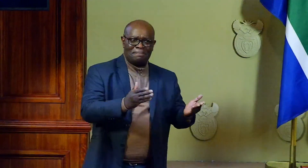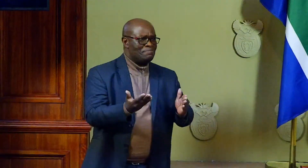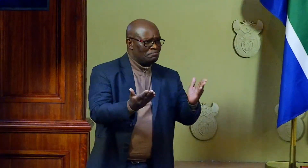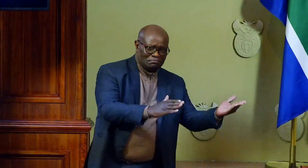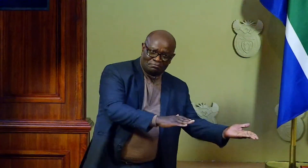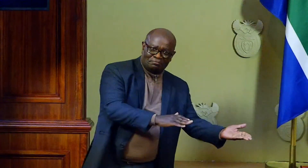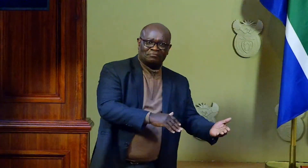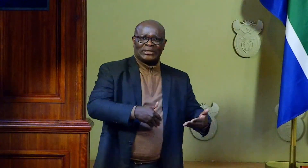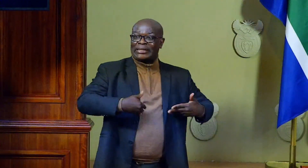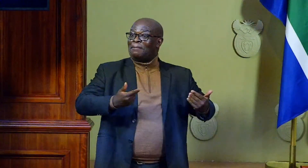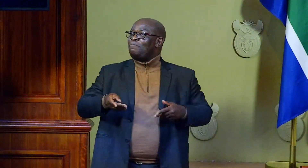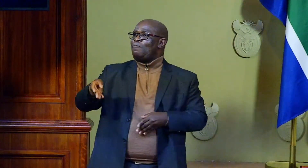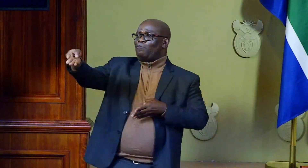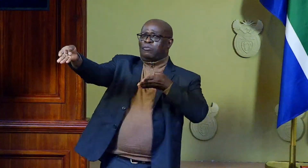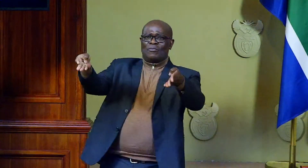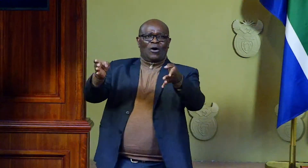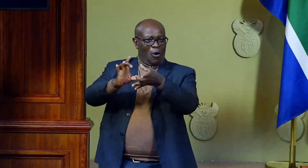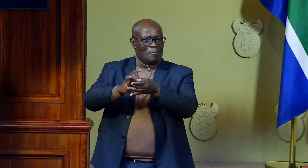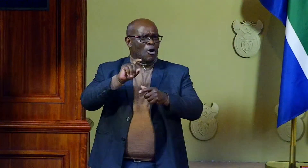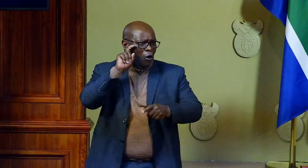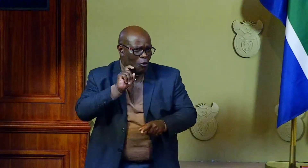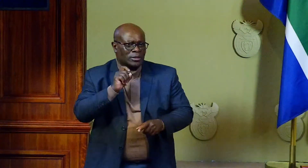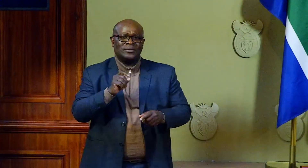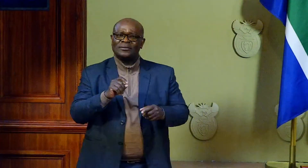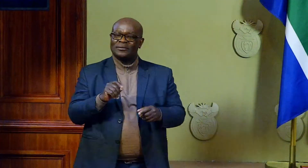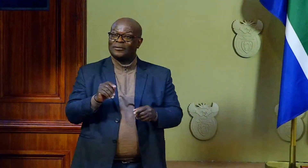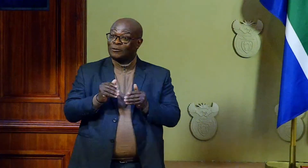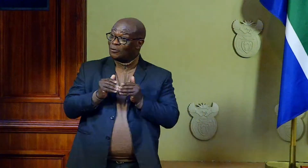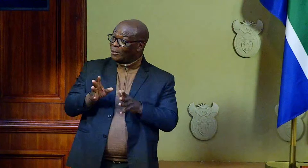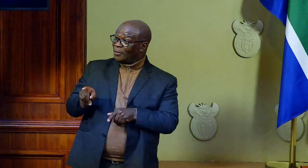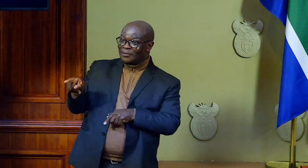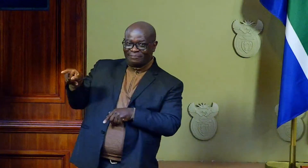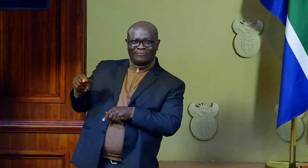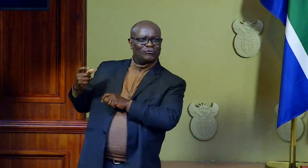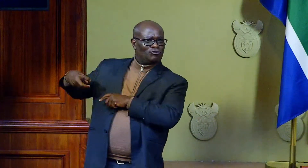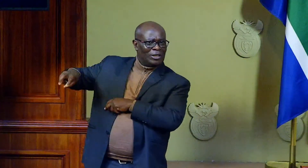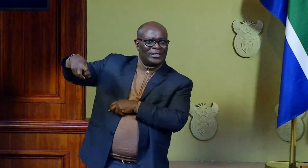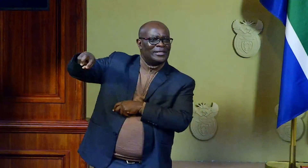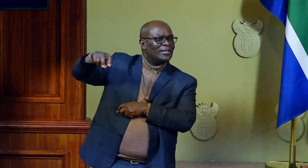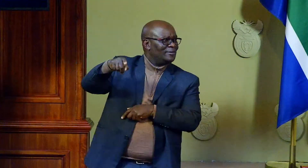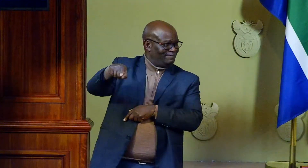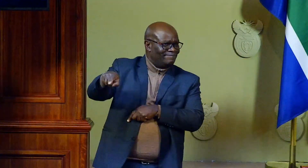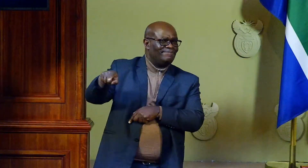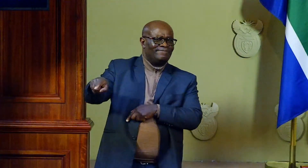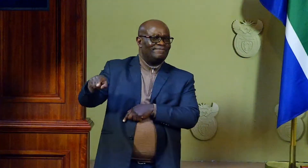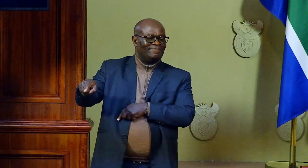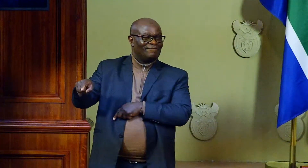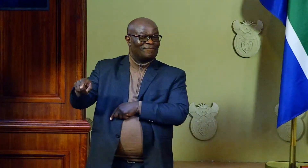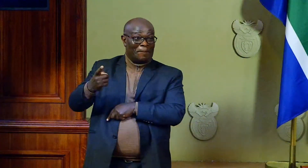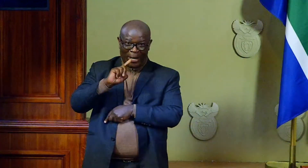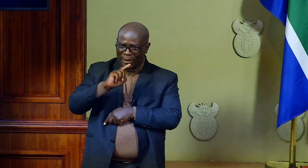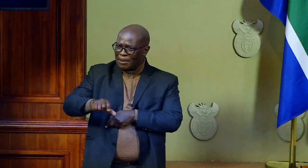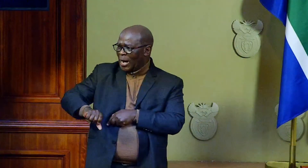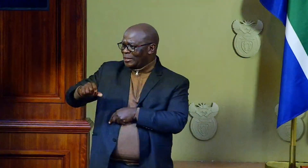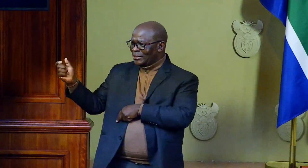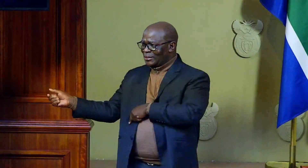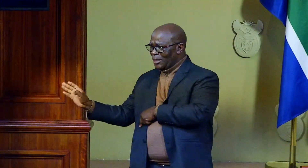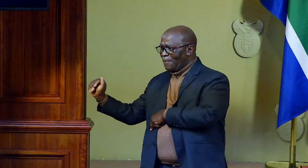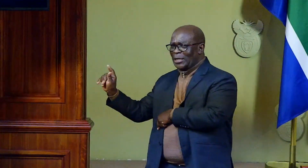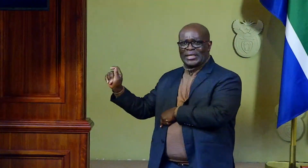present. Some has already passed on, some are already old at home, so they started this